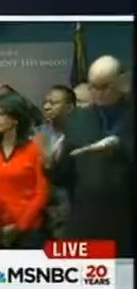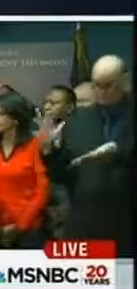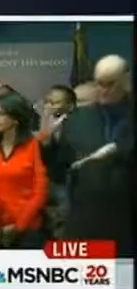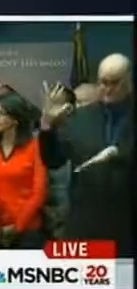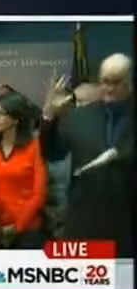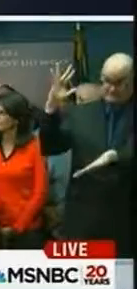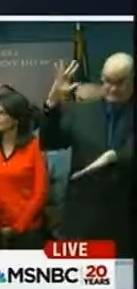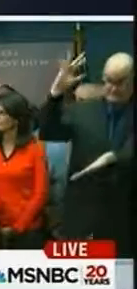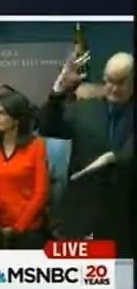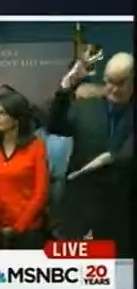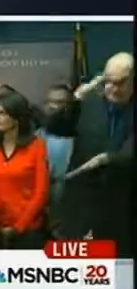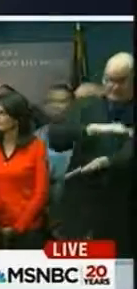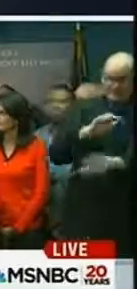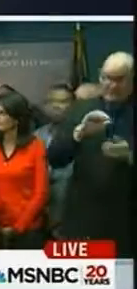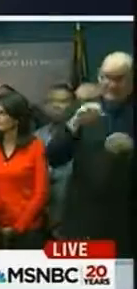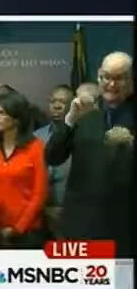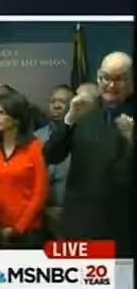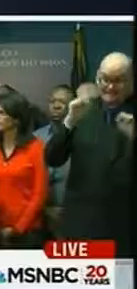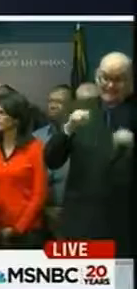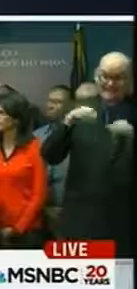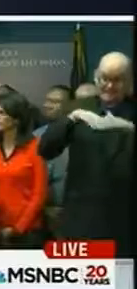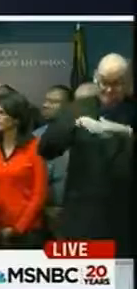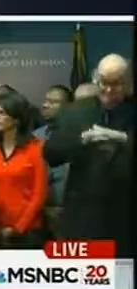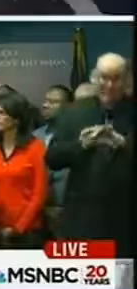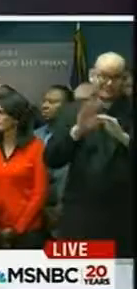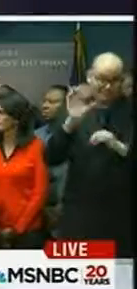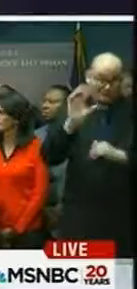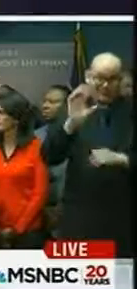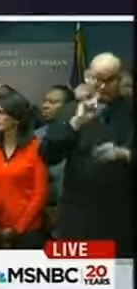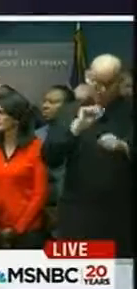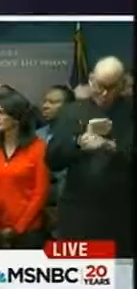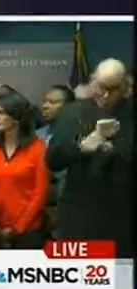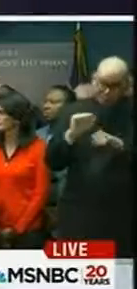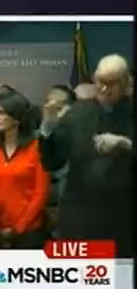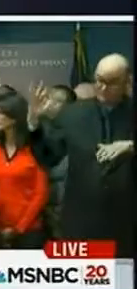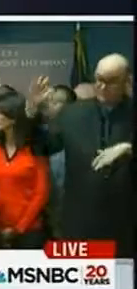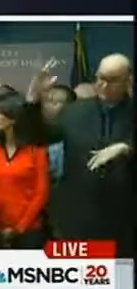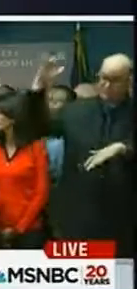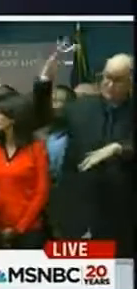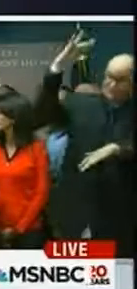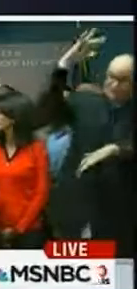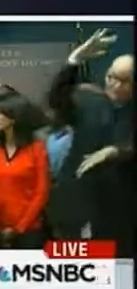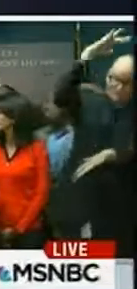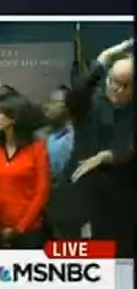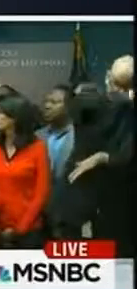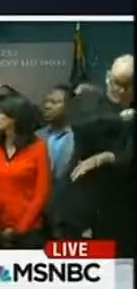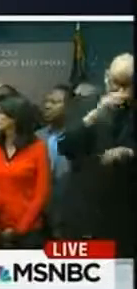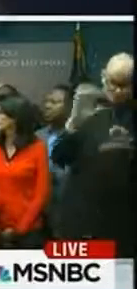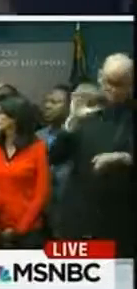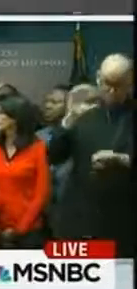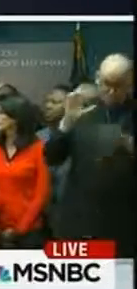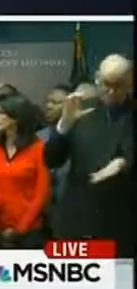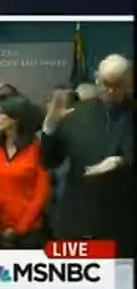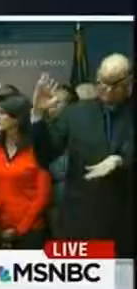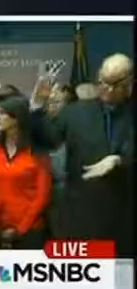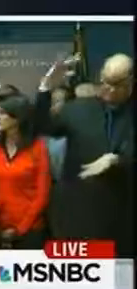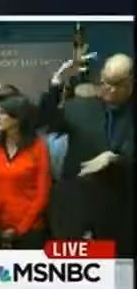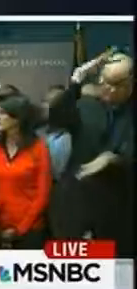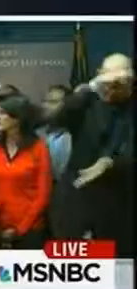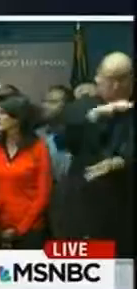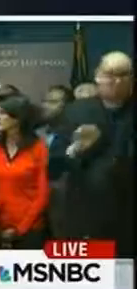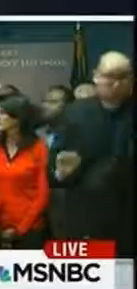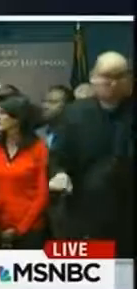closer track, we could see sustained hurricane-force winds along the coast. That's going to bring extensive damage to trees. We'll see